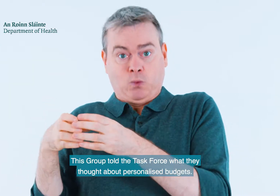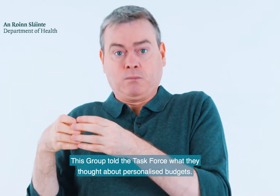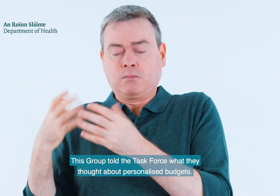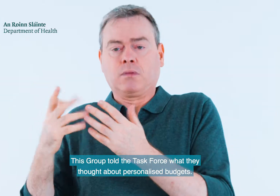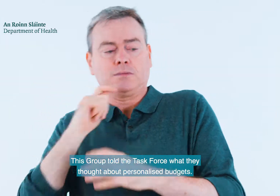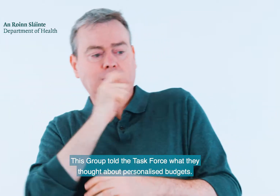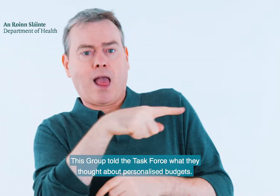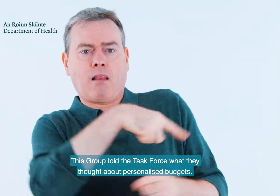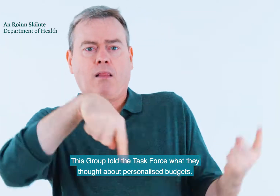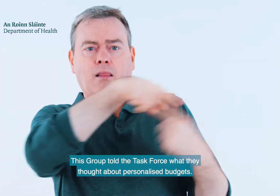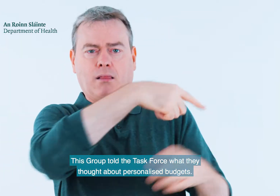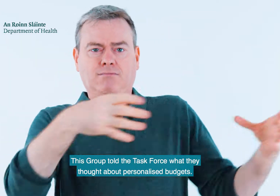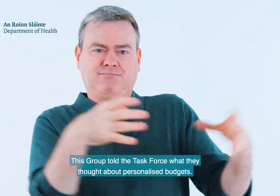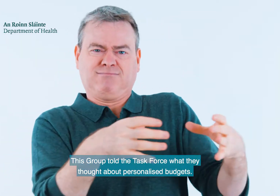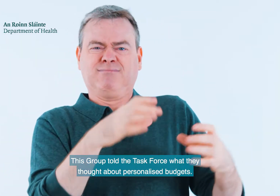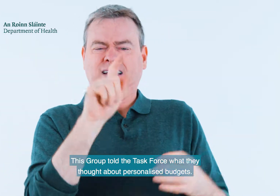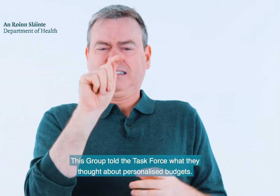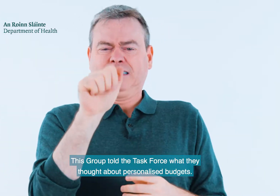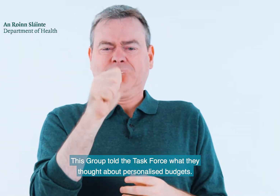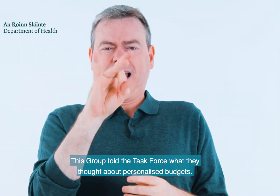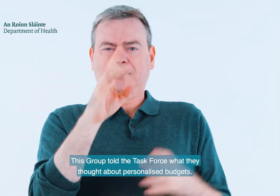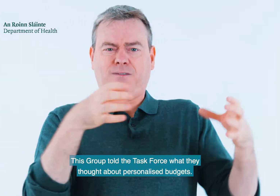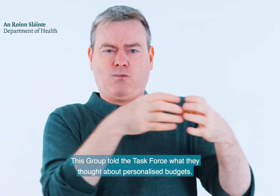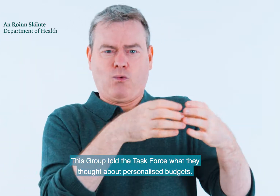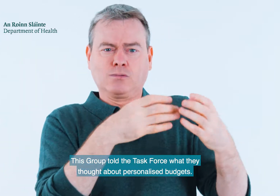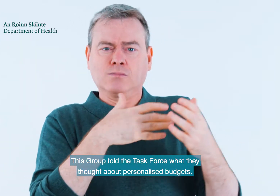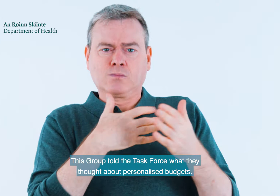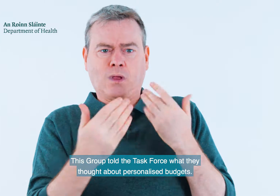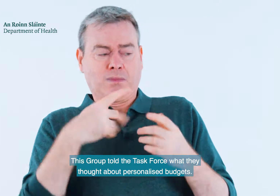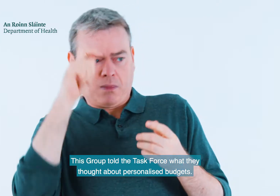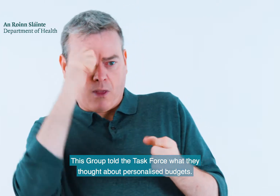This group told the task force what they thought about personalised budgets.